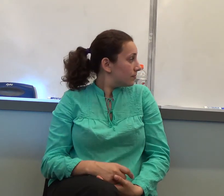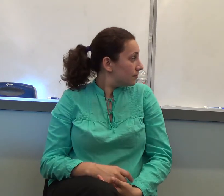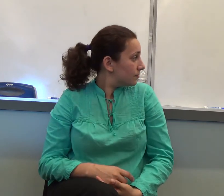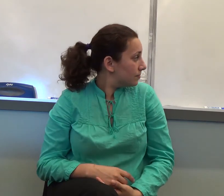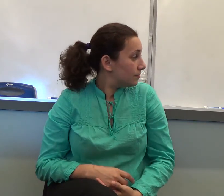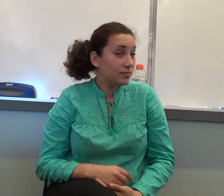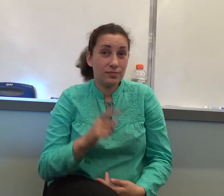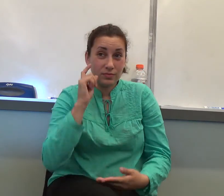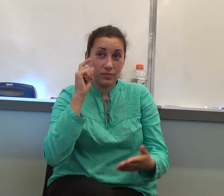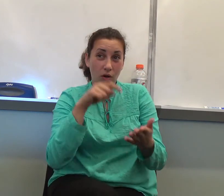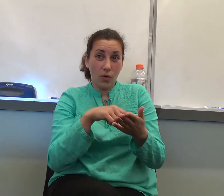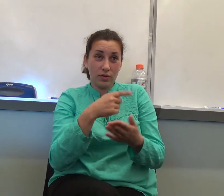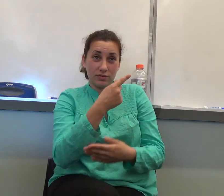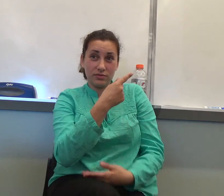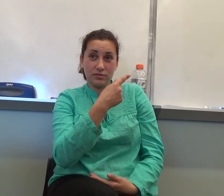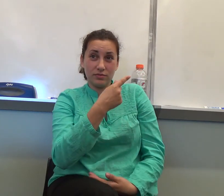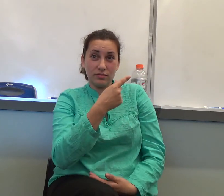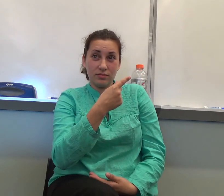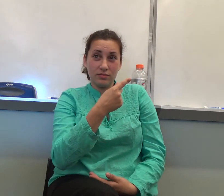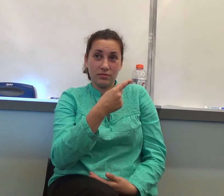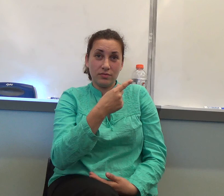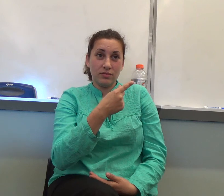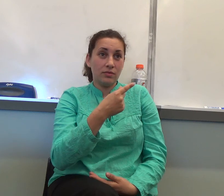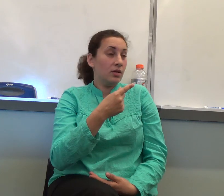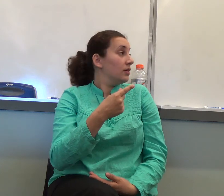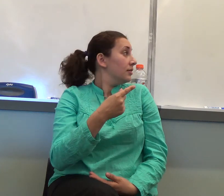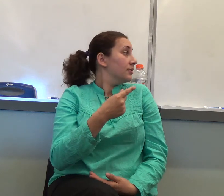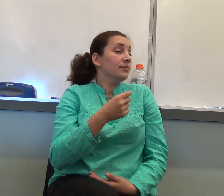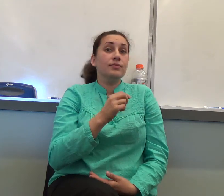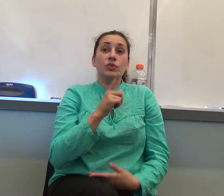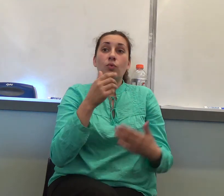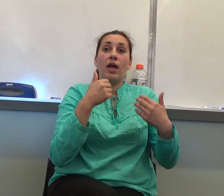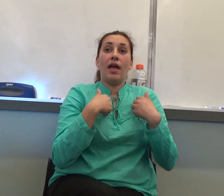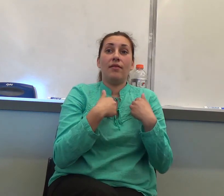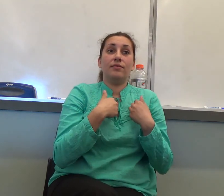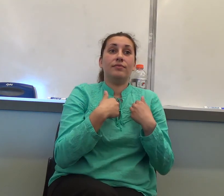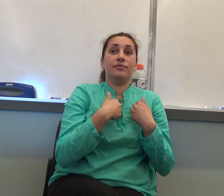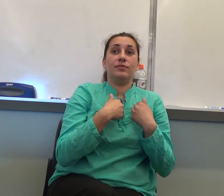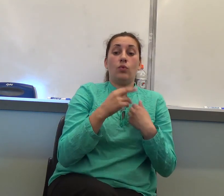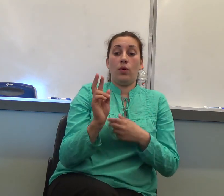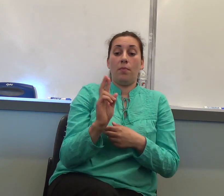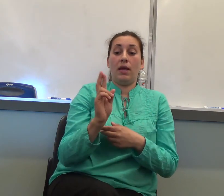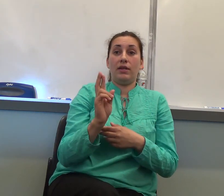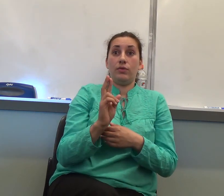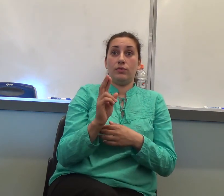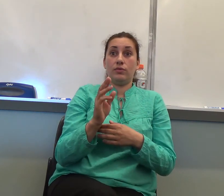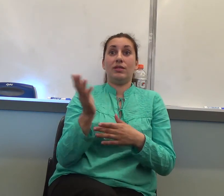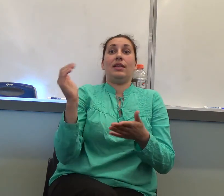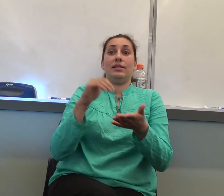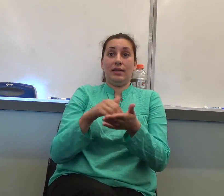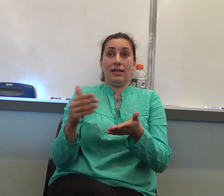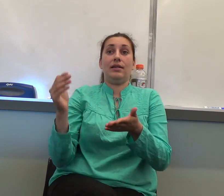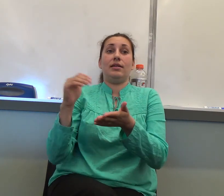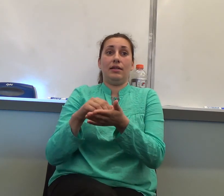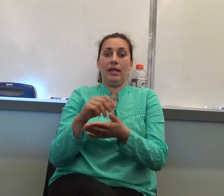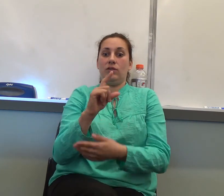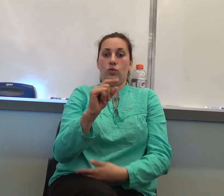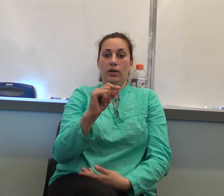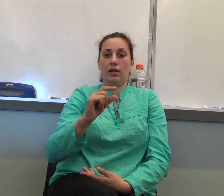what happens. Yeah. The moment you get a repeated remainder, okay, 20 there, 20 there,